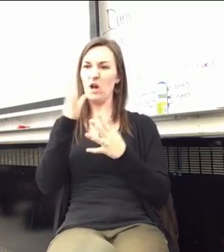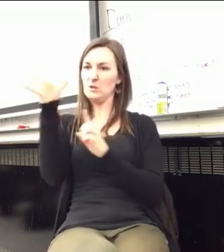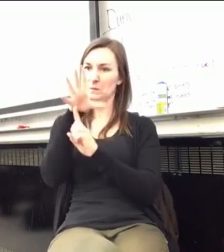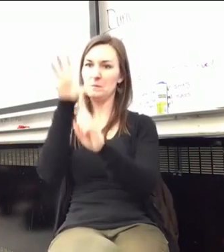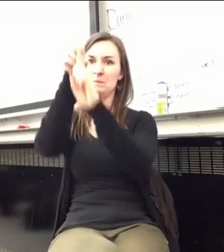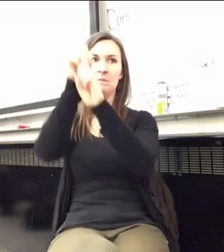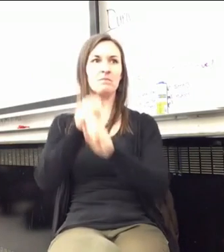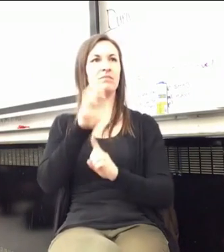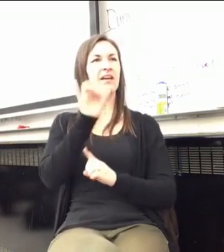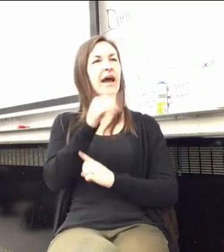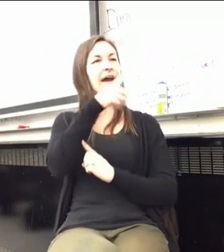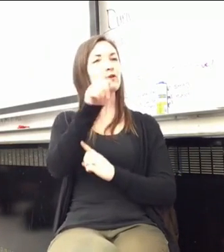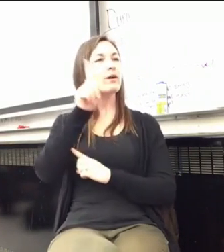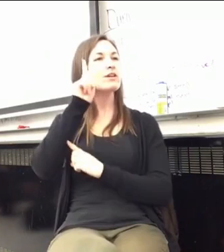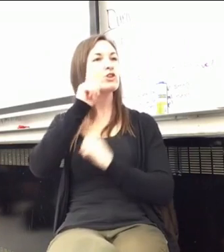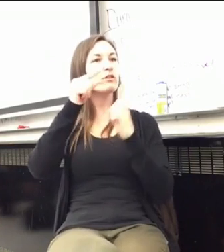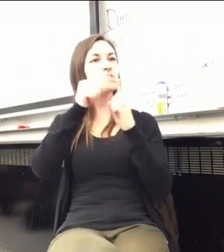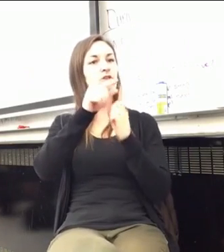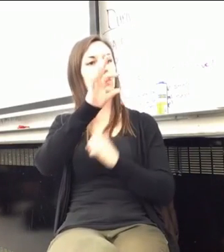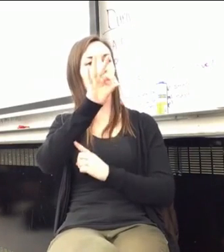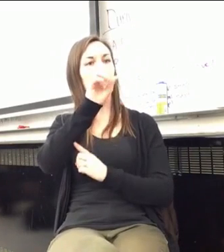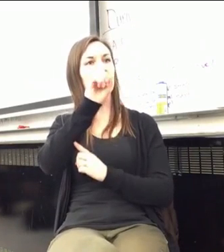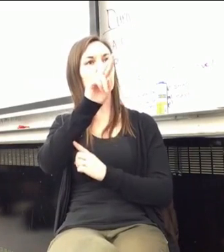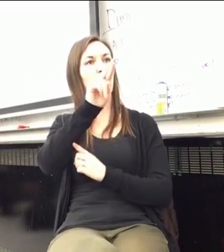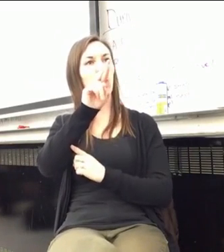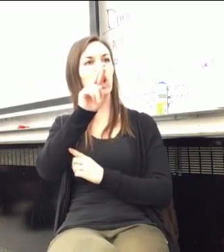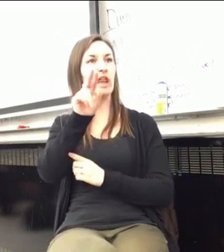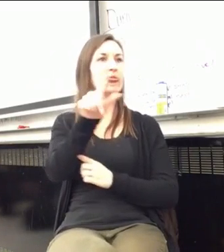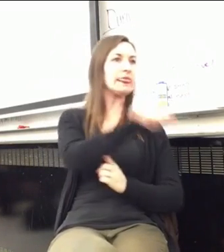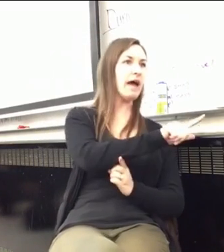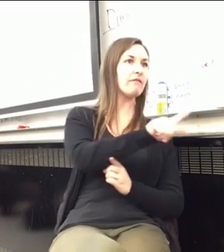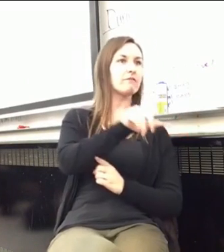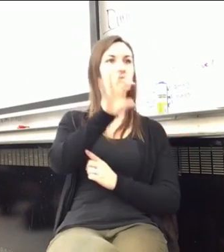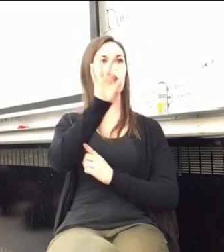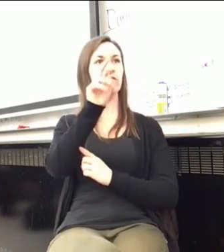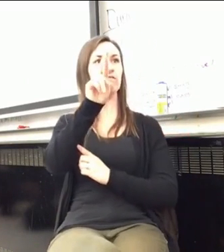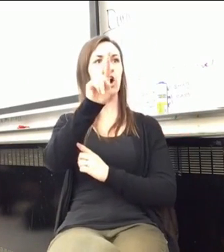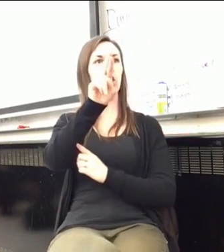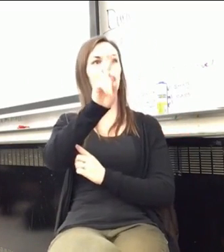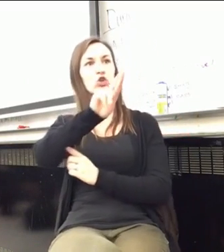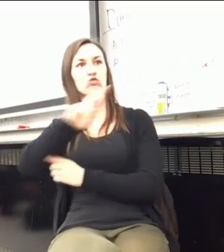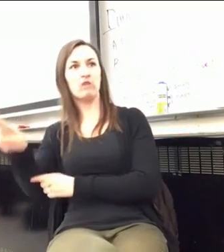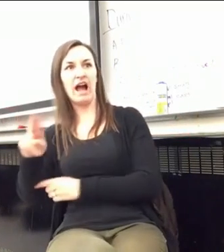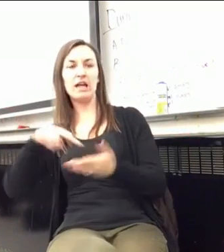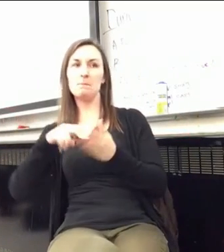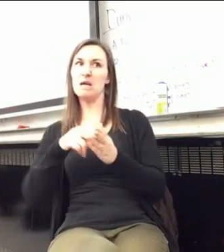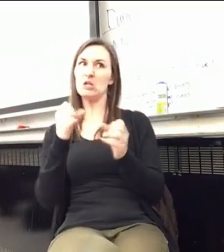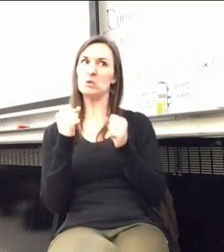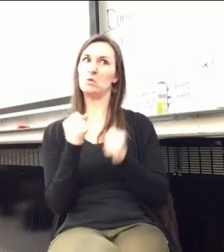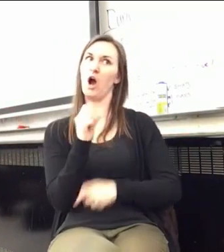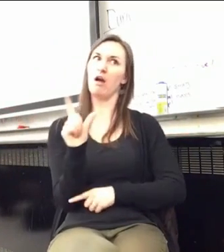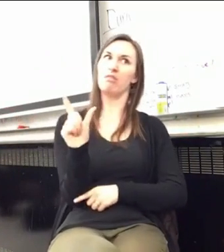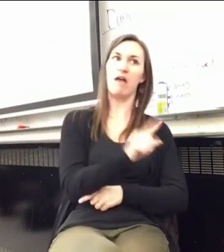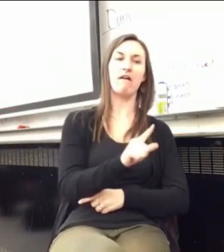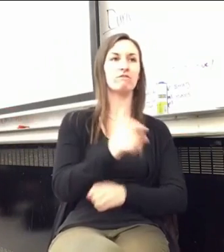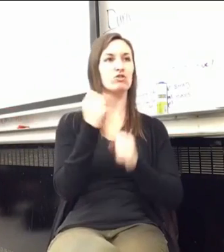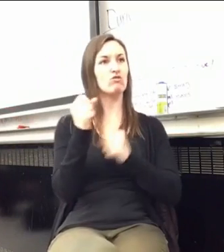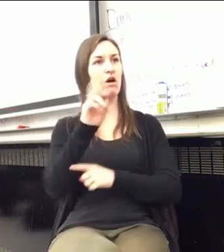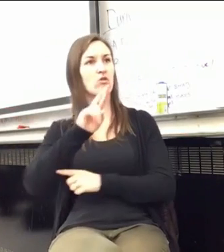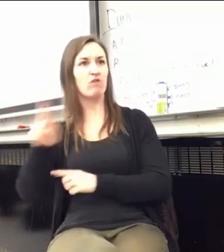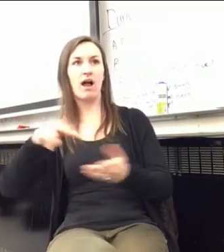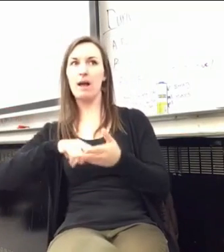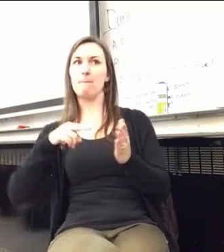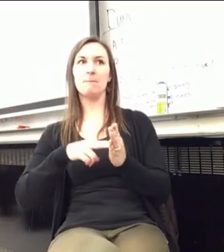like far left and far right, where they are super far and they're never going to compromise? Yeah. That is the radical